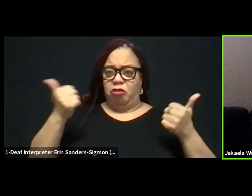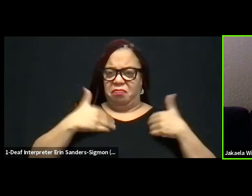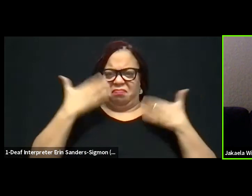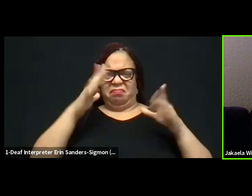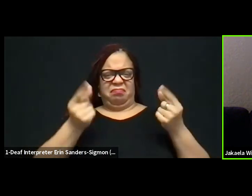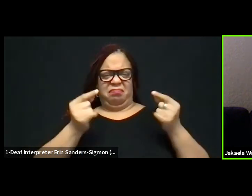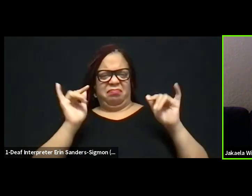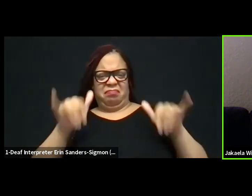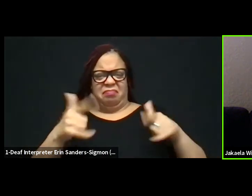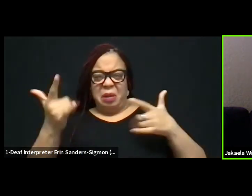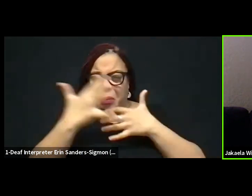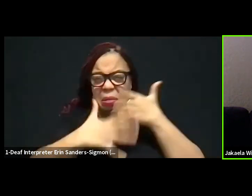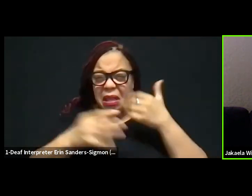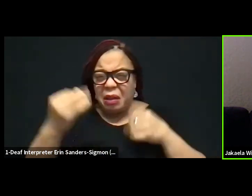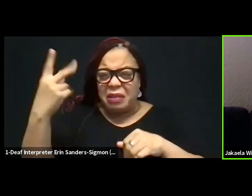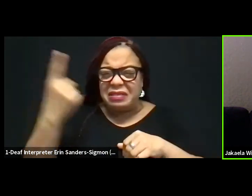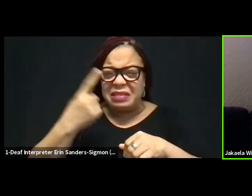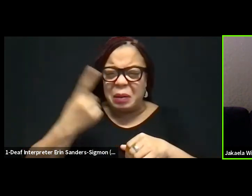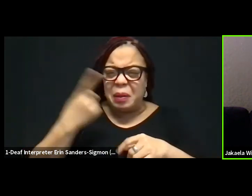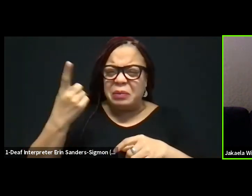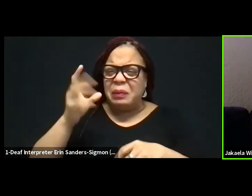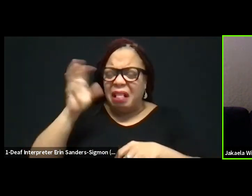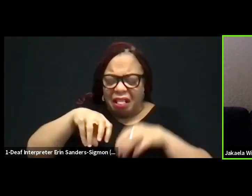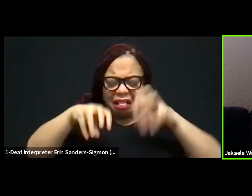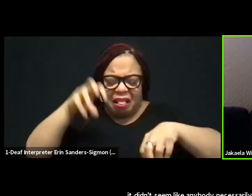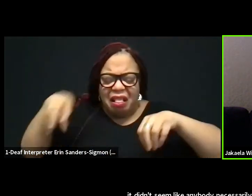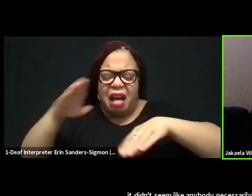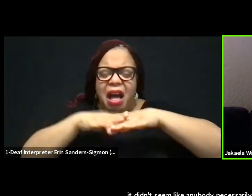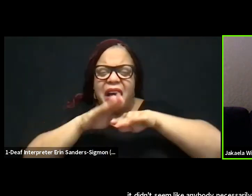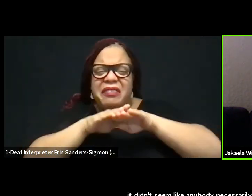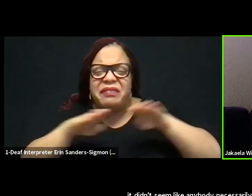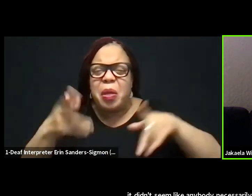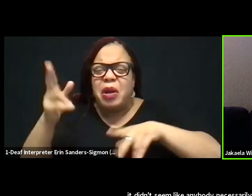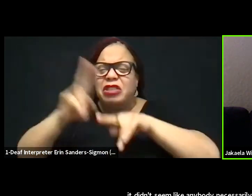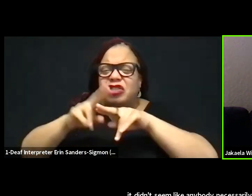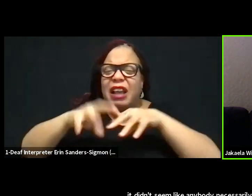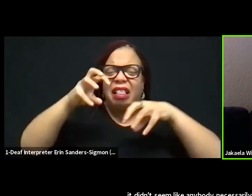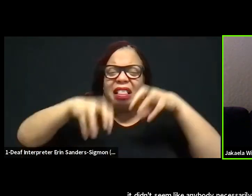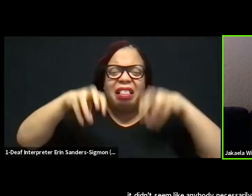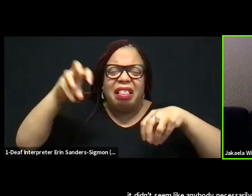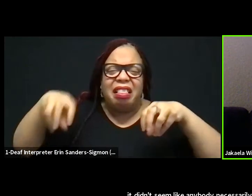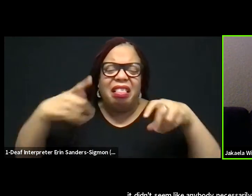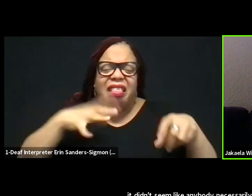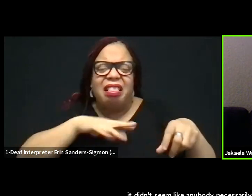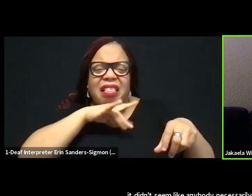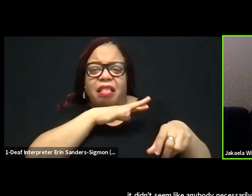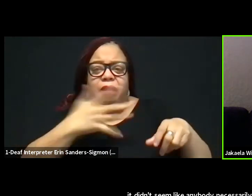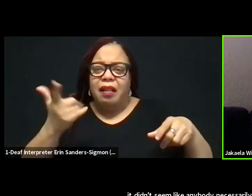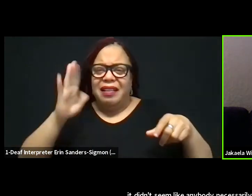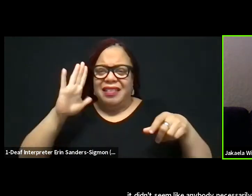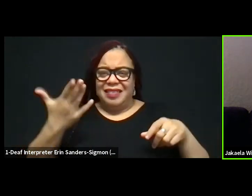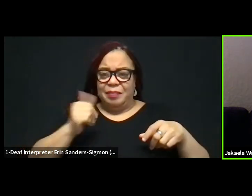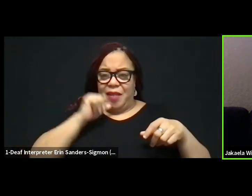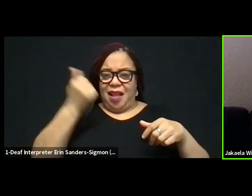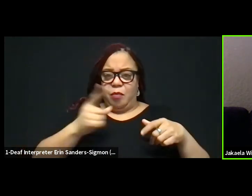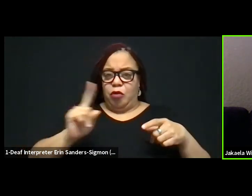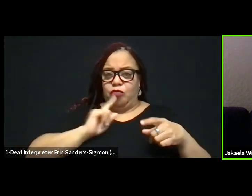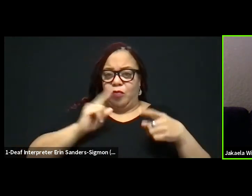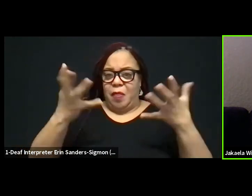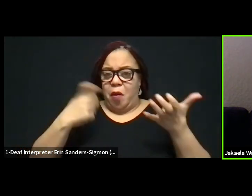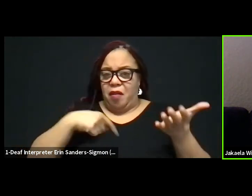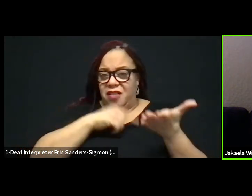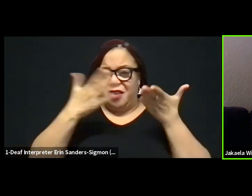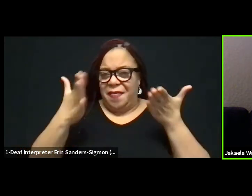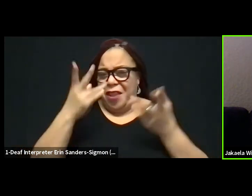really wanted us to be there to visit our loved one who was currently incarcerated. Everything within my experience when it comes